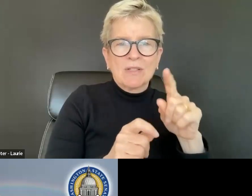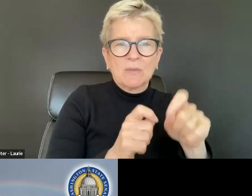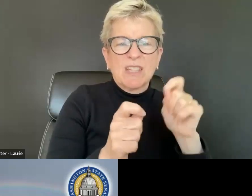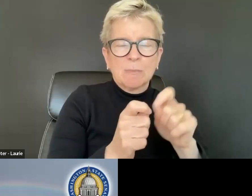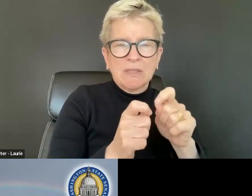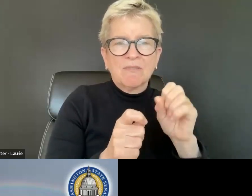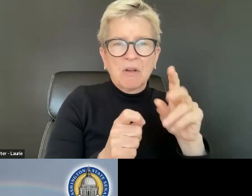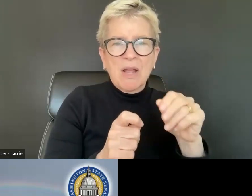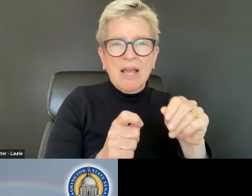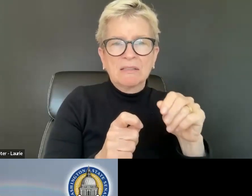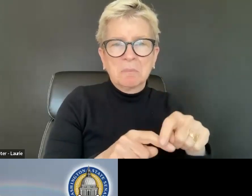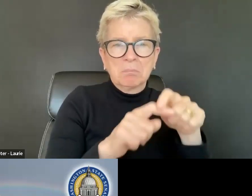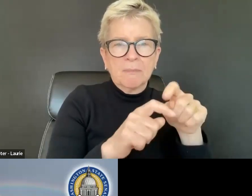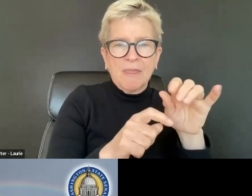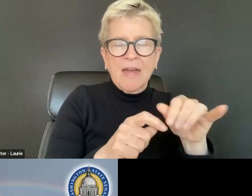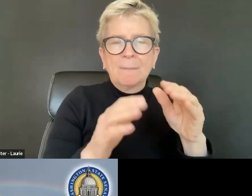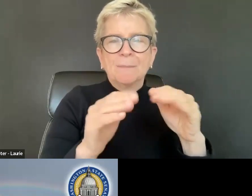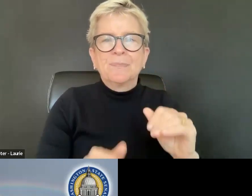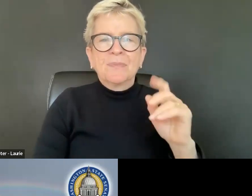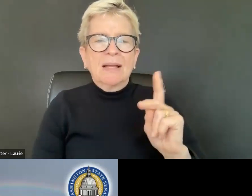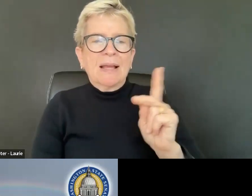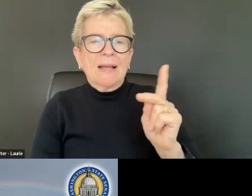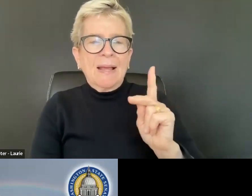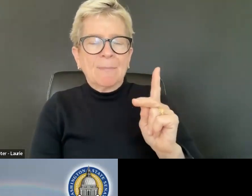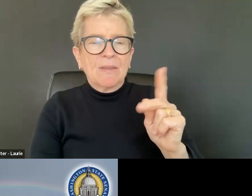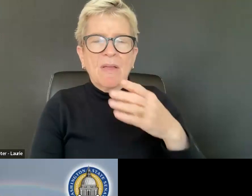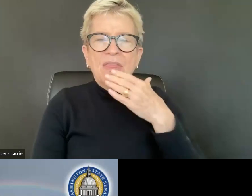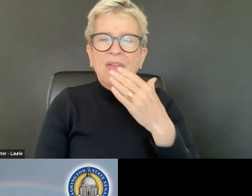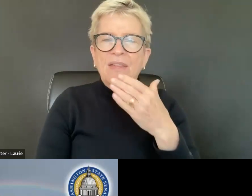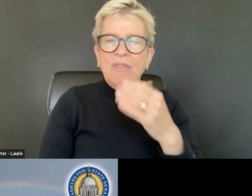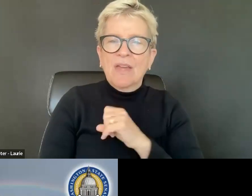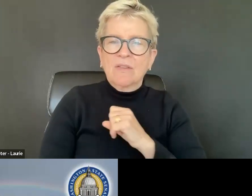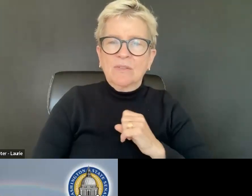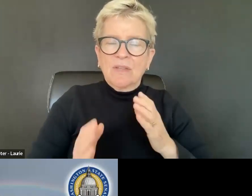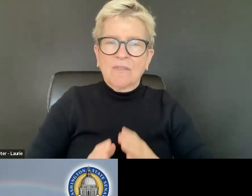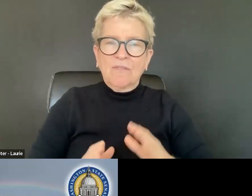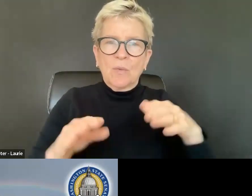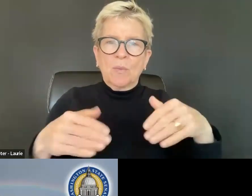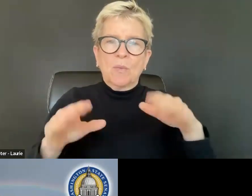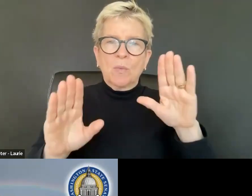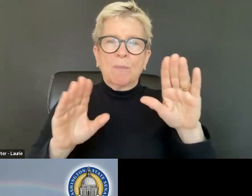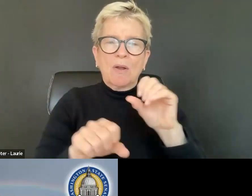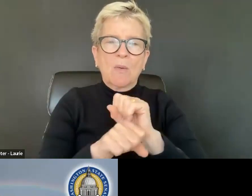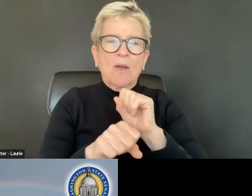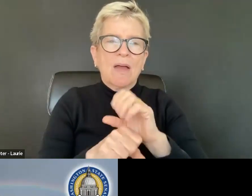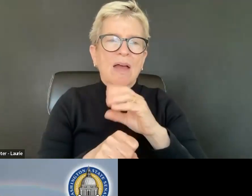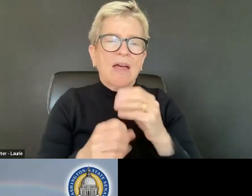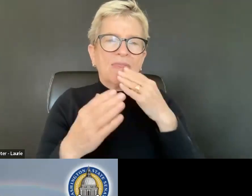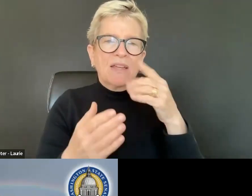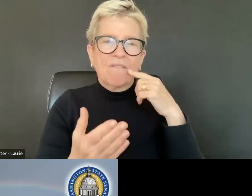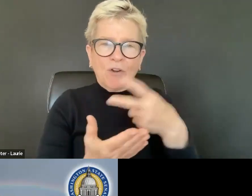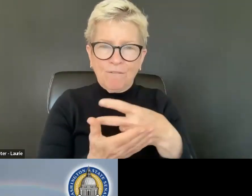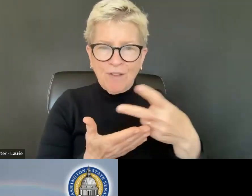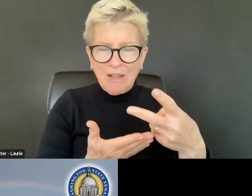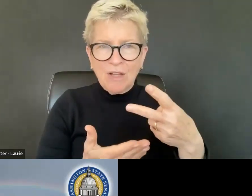Kimberly. Thank you, Senator, for your remarkable work. And even thank you for your failure. I was really sorry, of course,